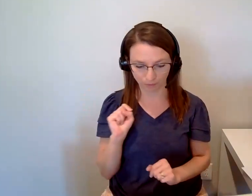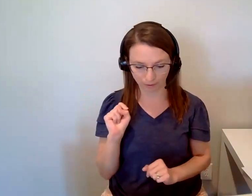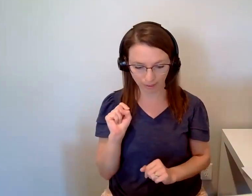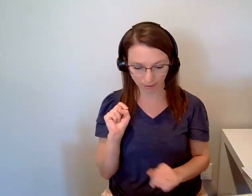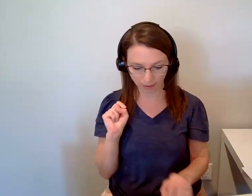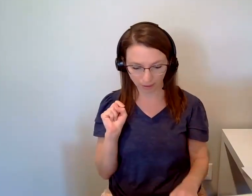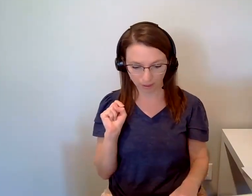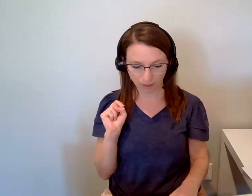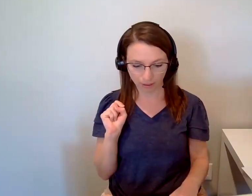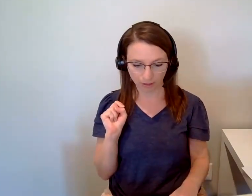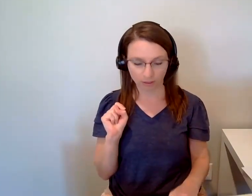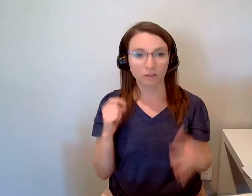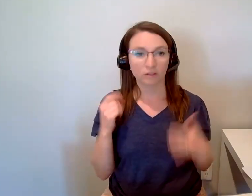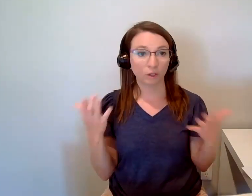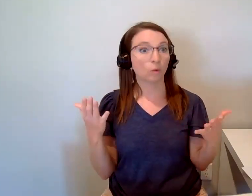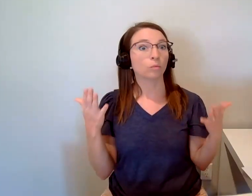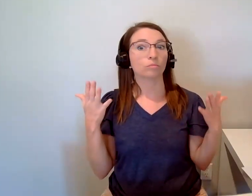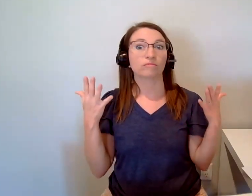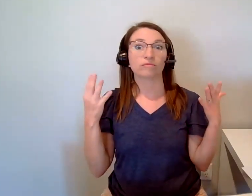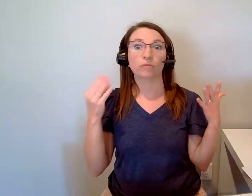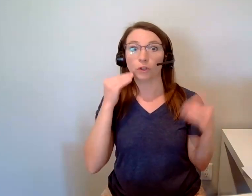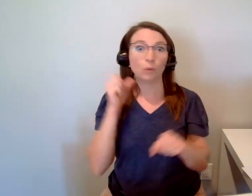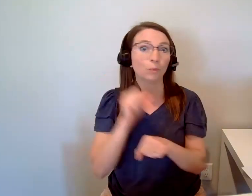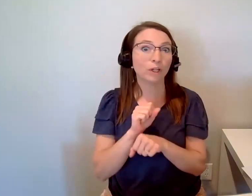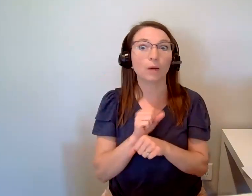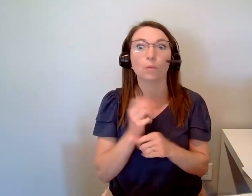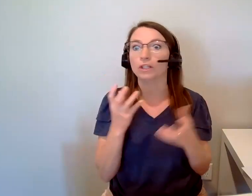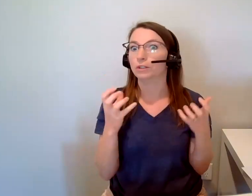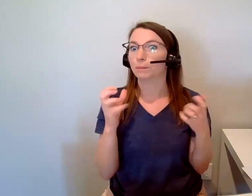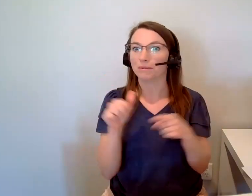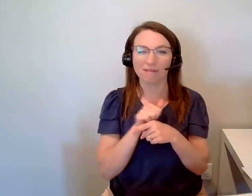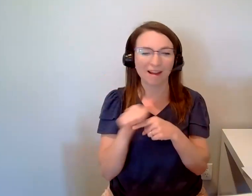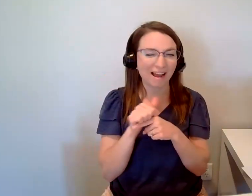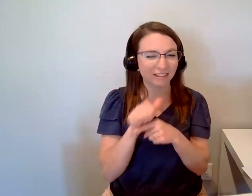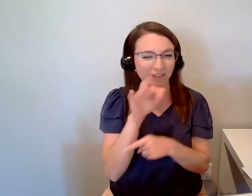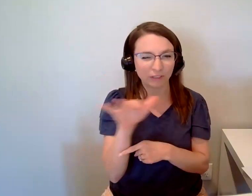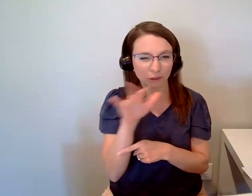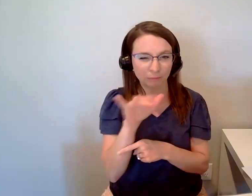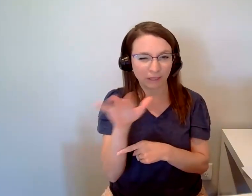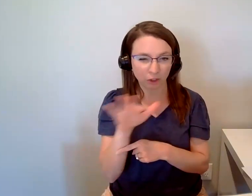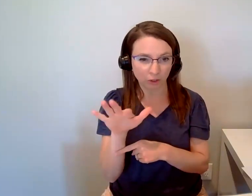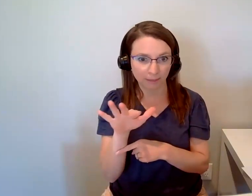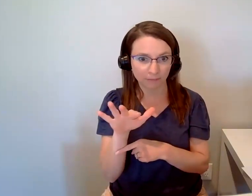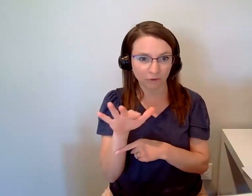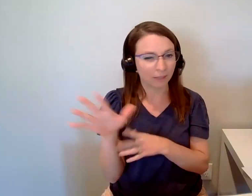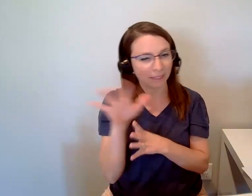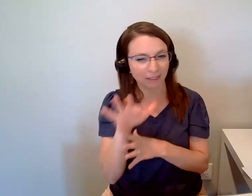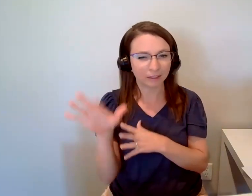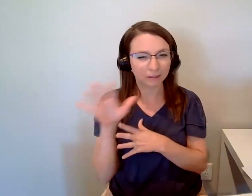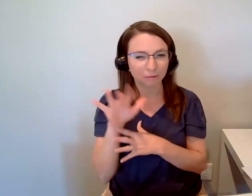Okay. So for your homework, I want you to practice finger spelling your name. Try to make it as